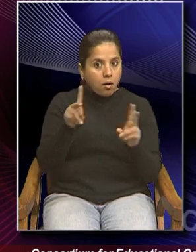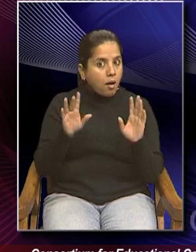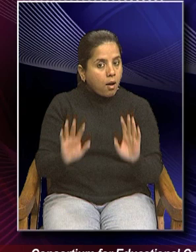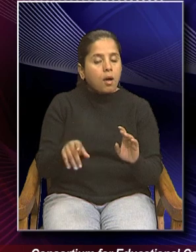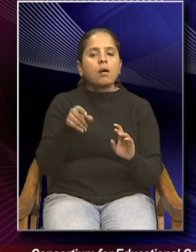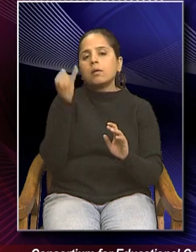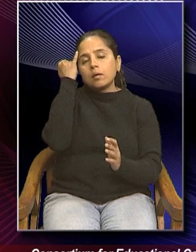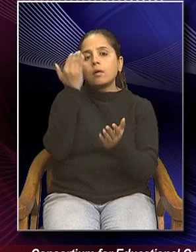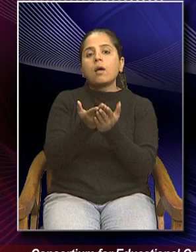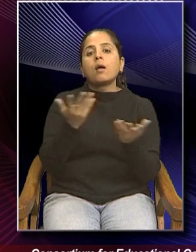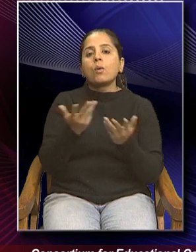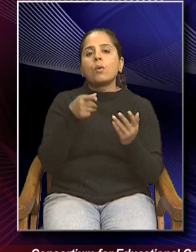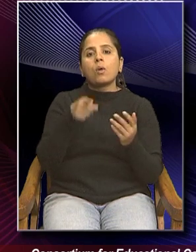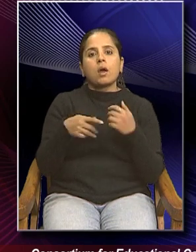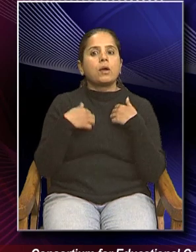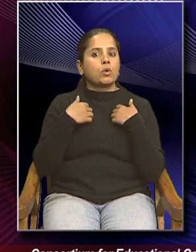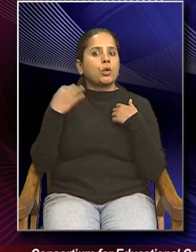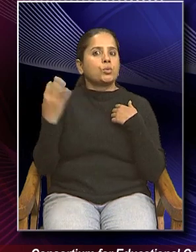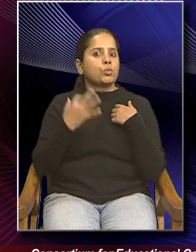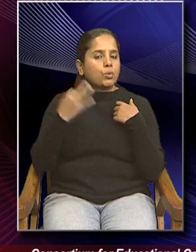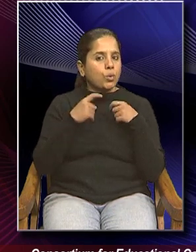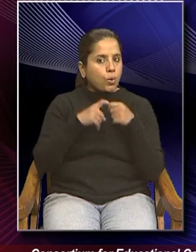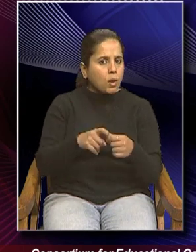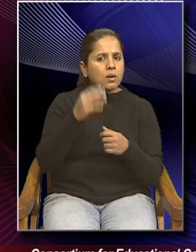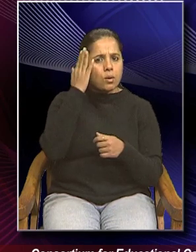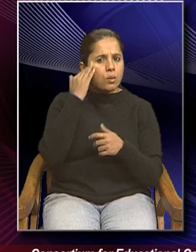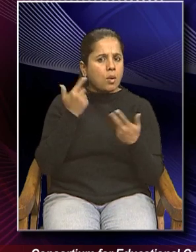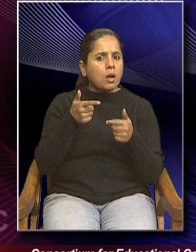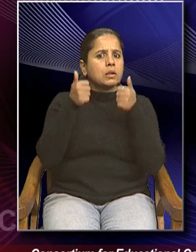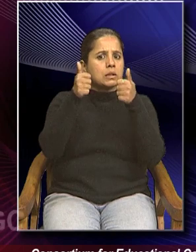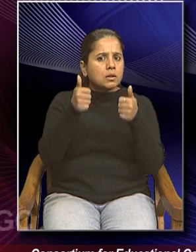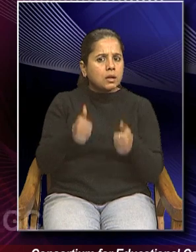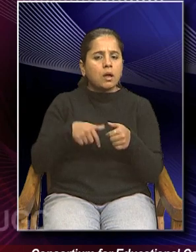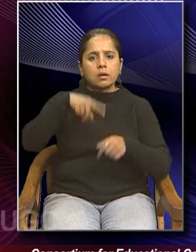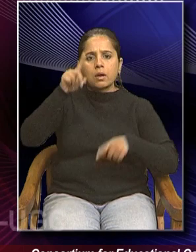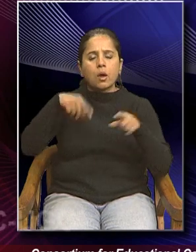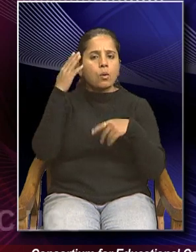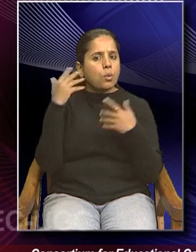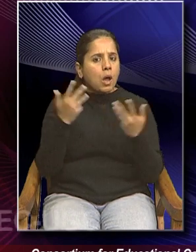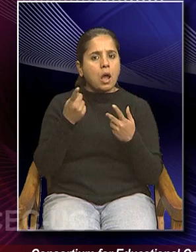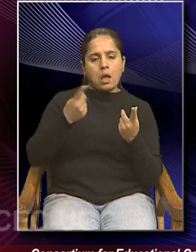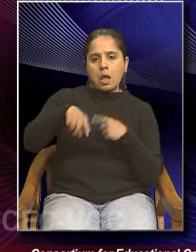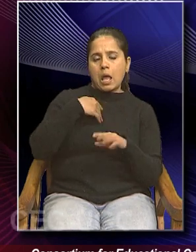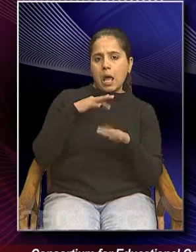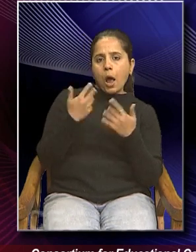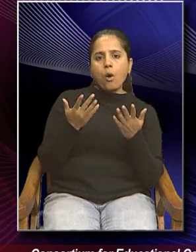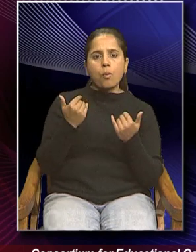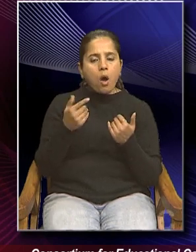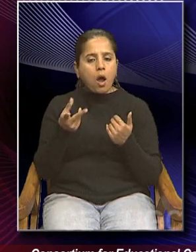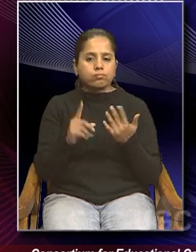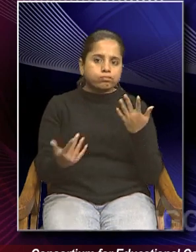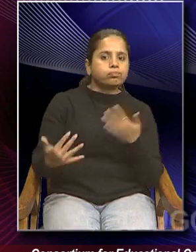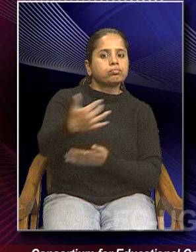this suggests an interesting new question: why do the results diverge and how can they be